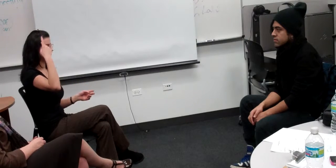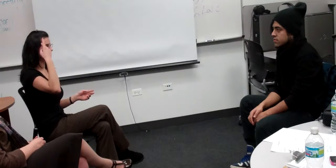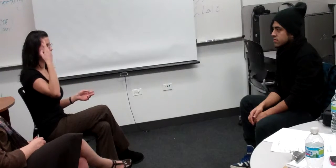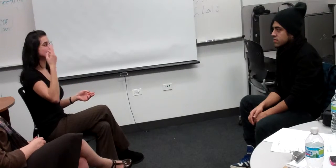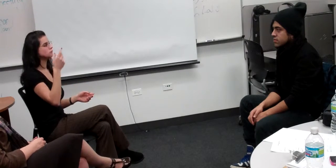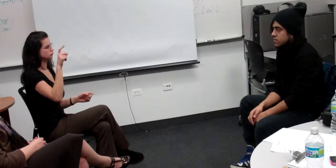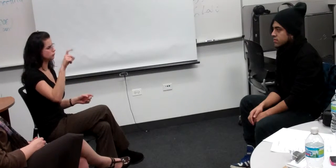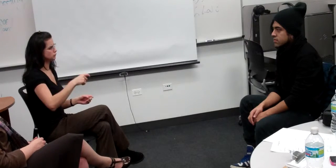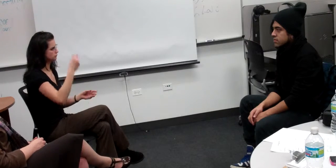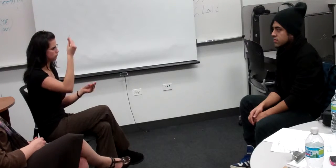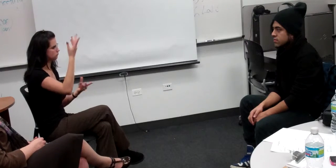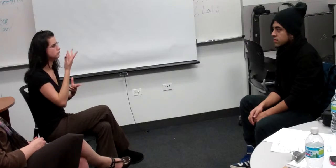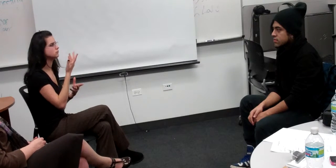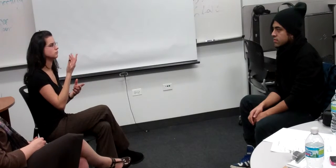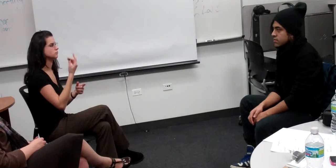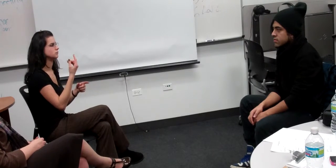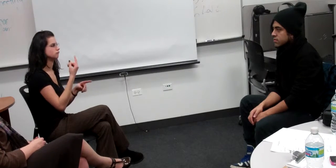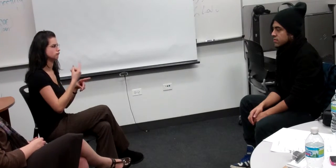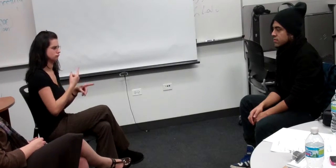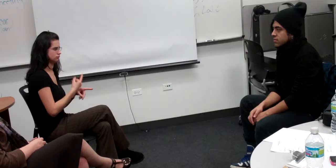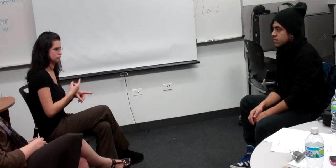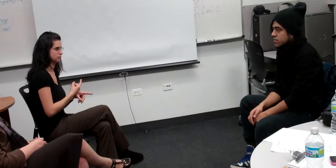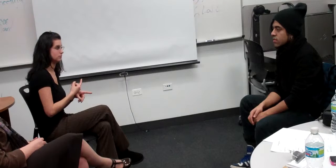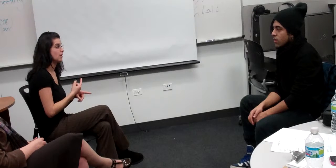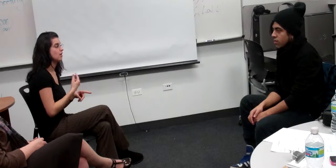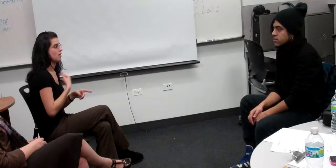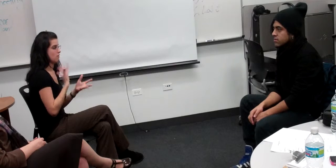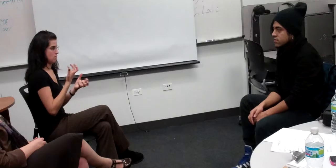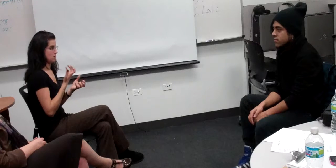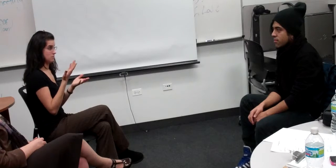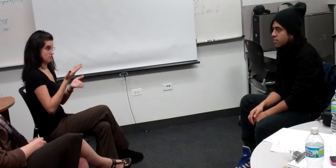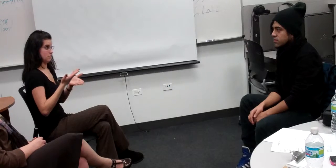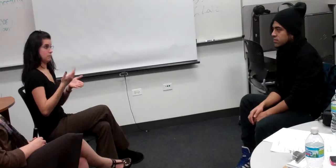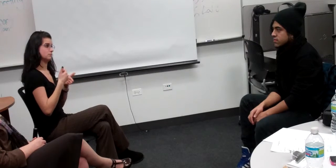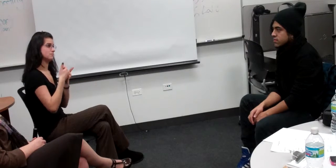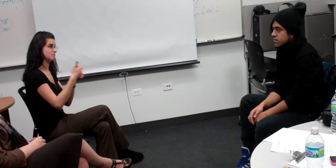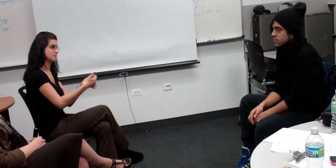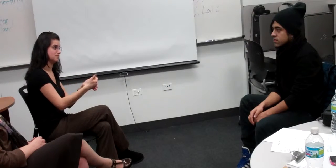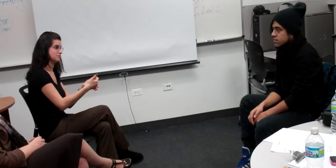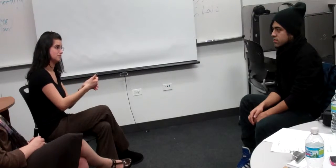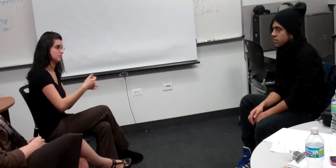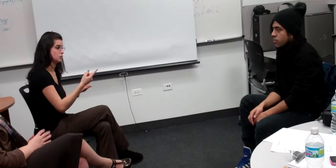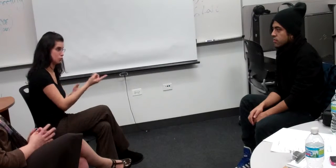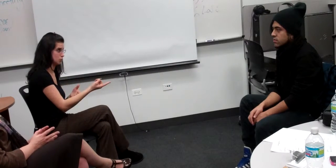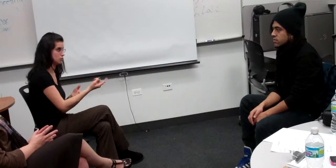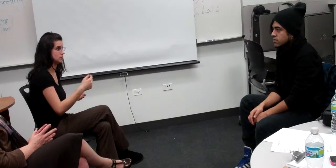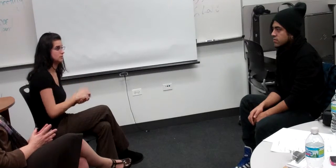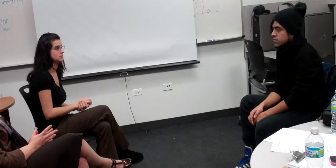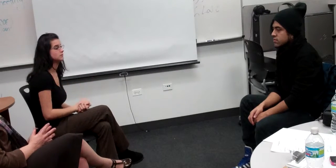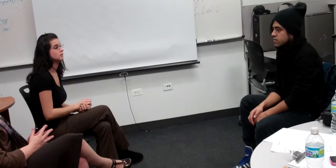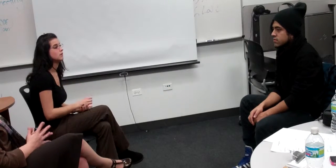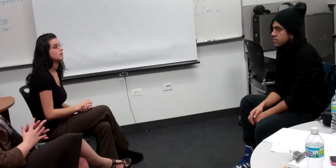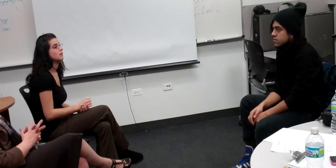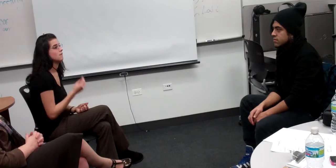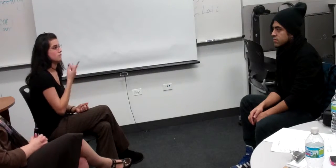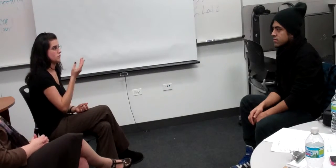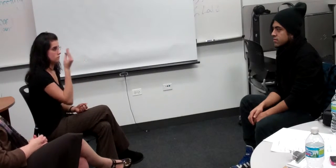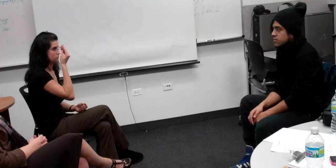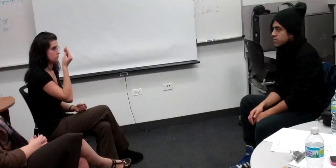and I'm here to work with you and help you. There are a couple things I want you to know about